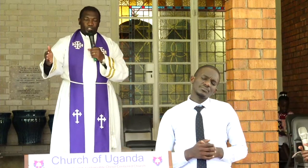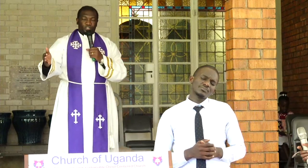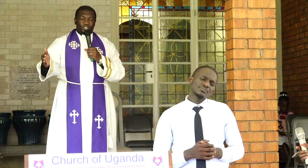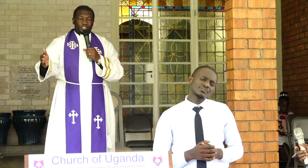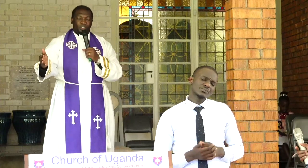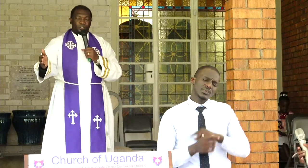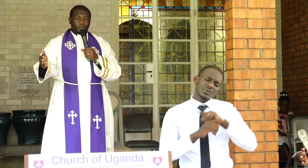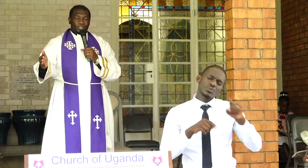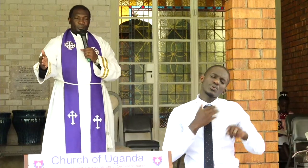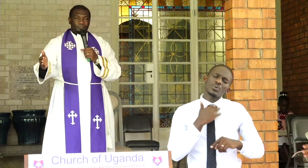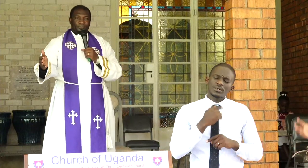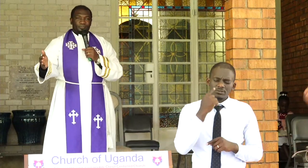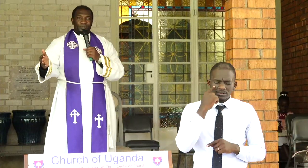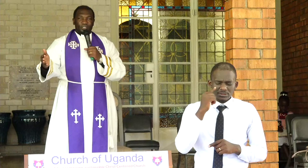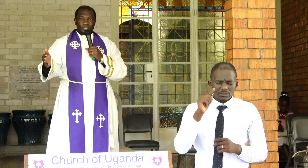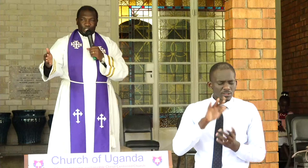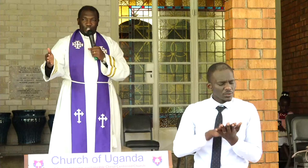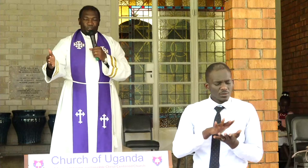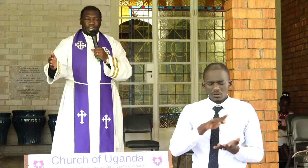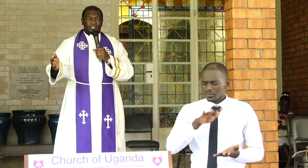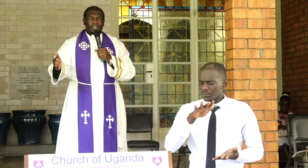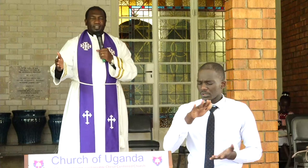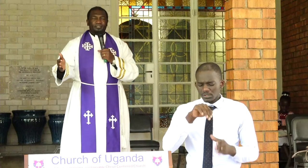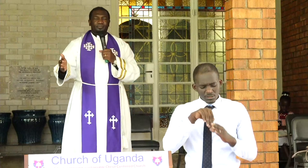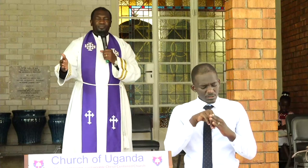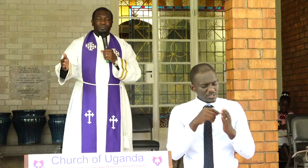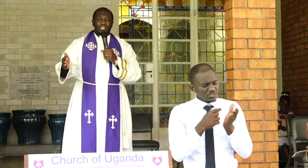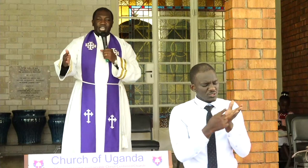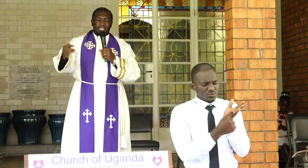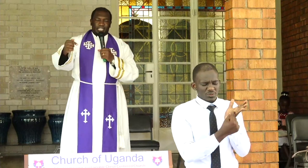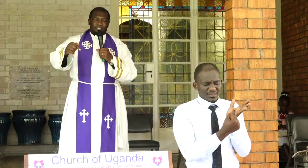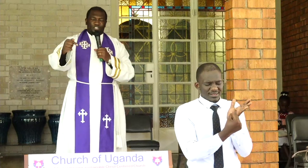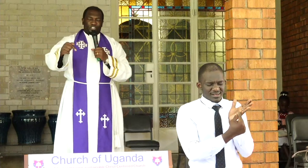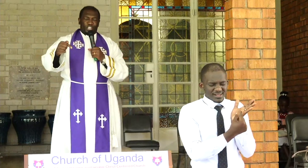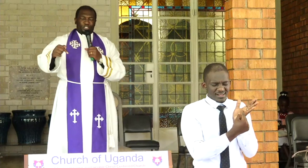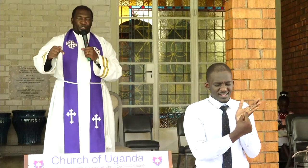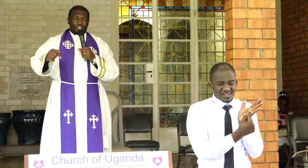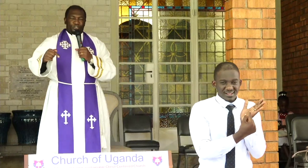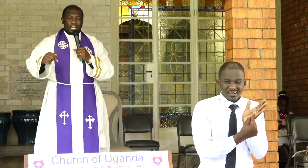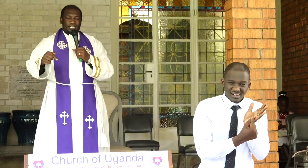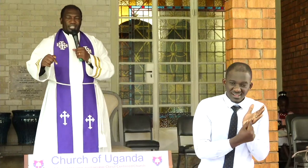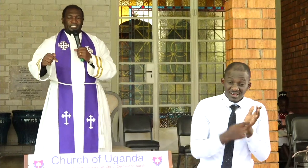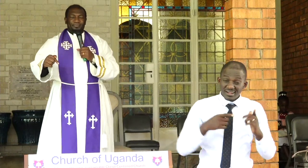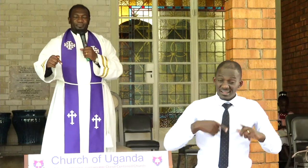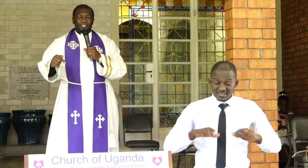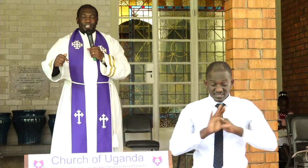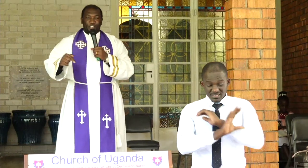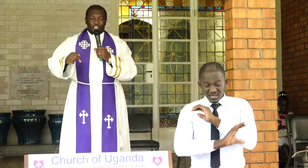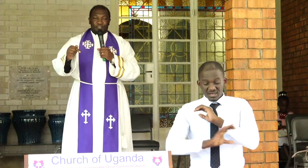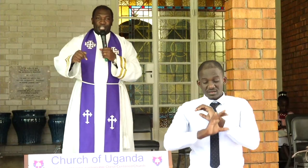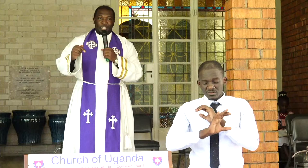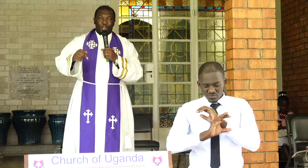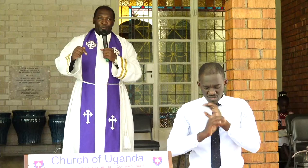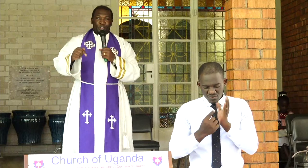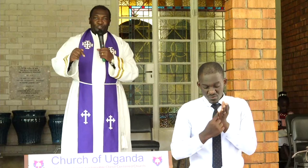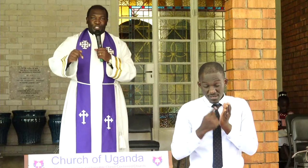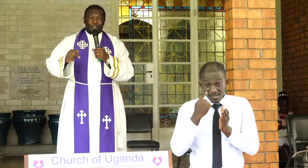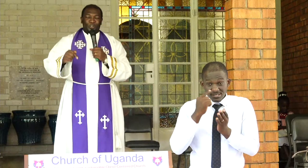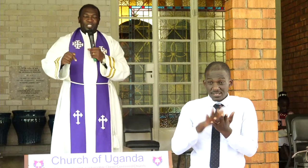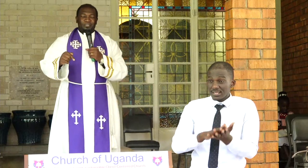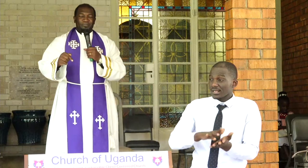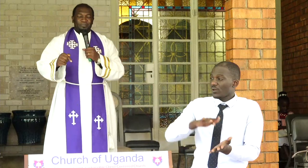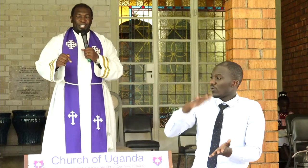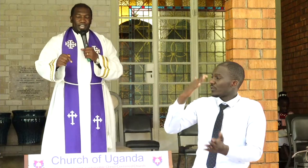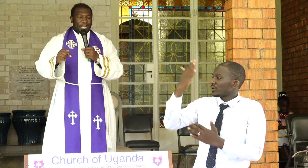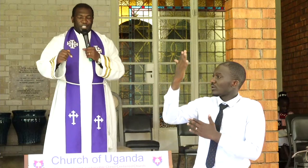We want to see your glory. In Uganda, let this nation Uganda see the glory of the